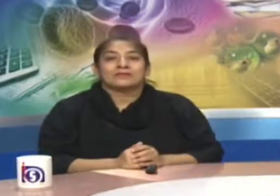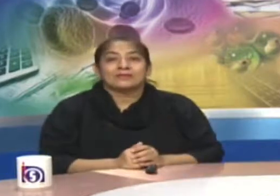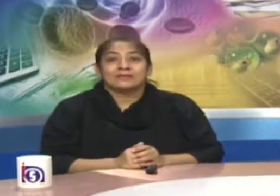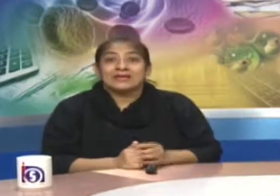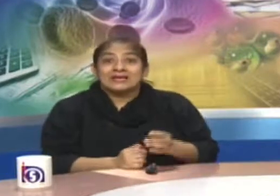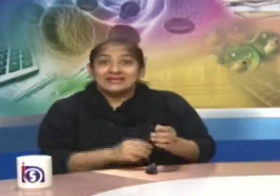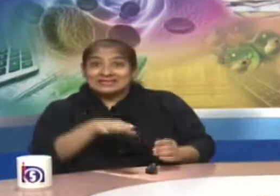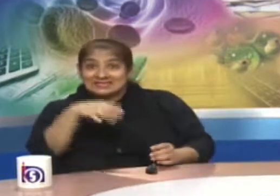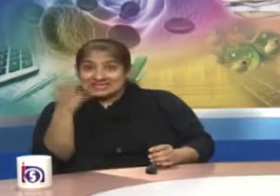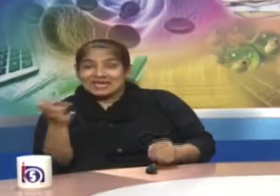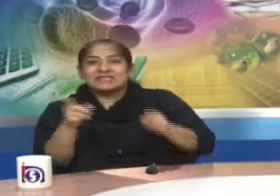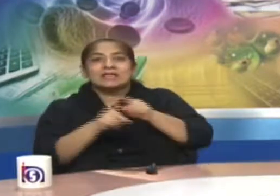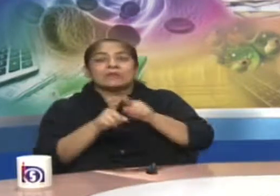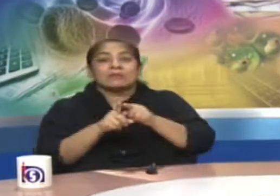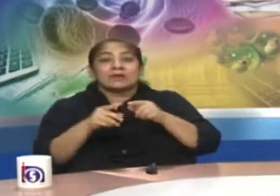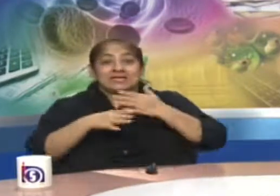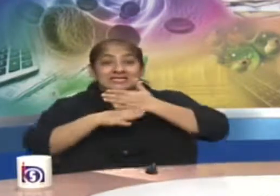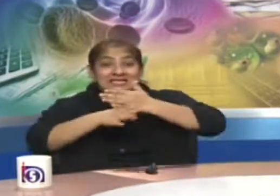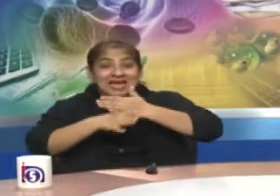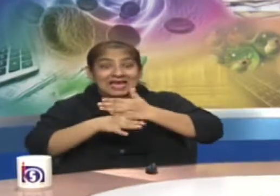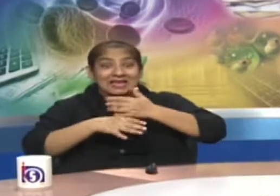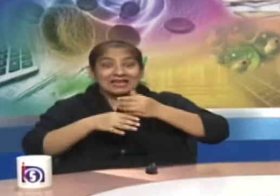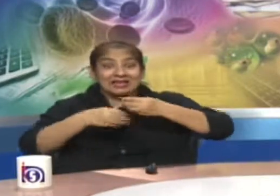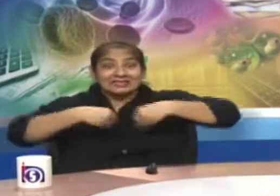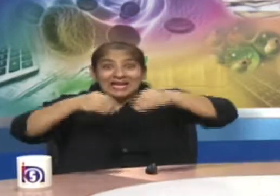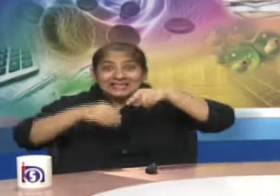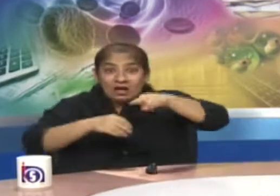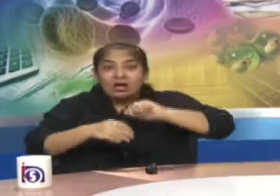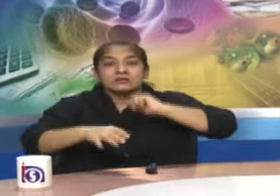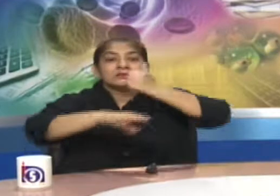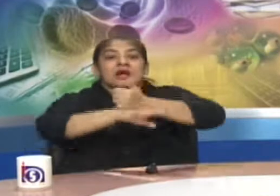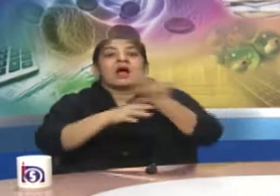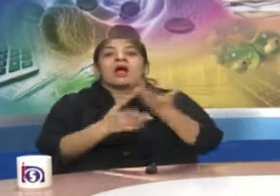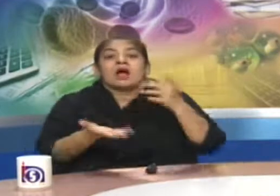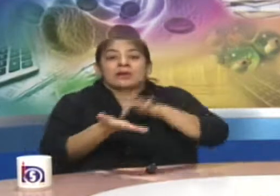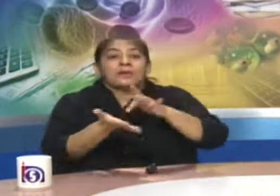this can be set up. But in the secondary market,